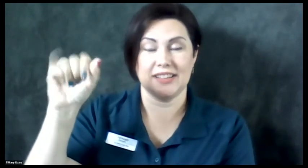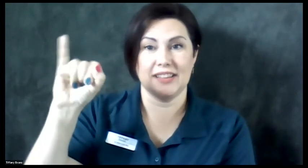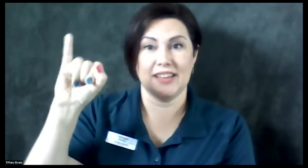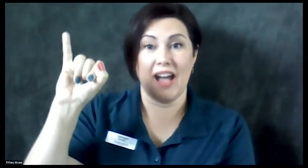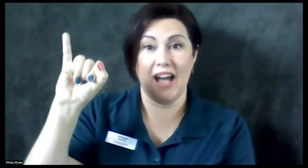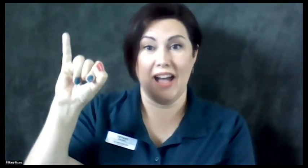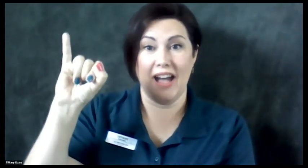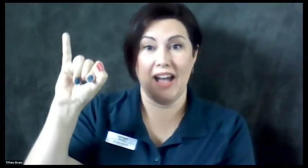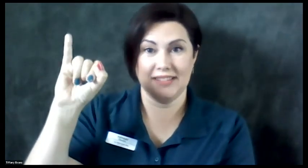I